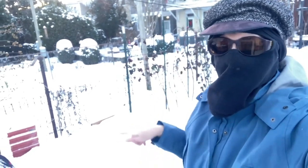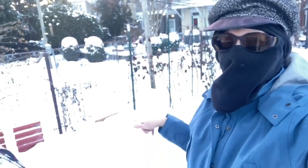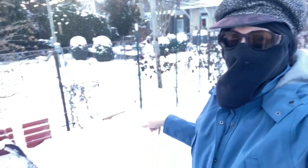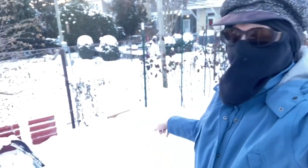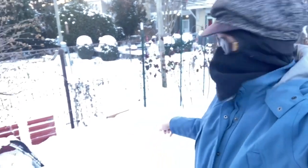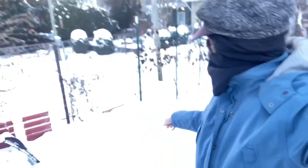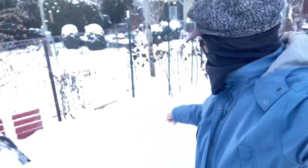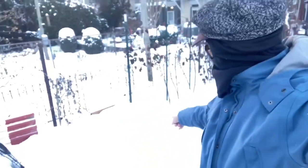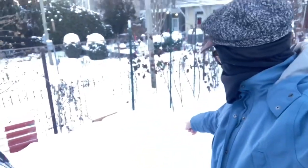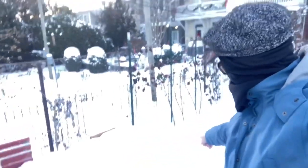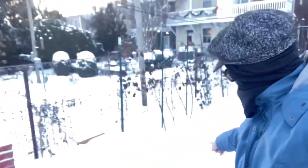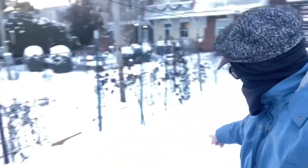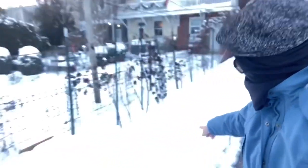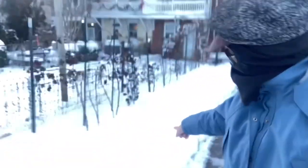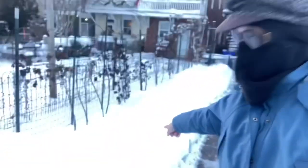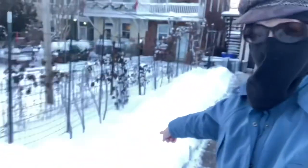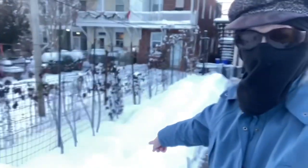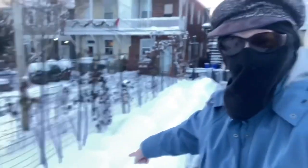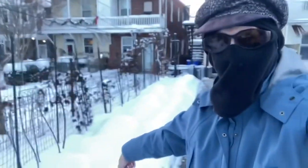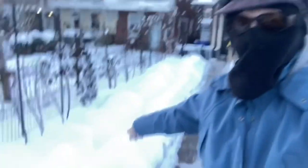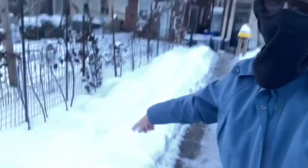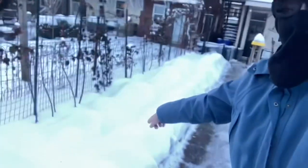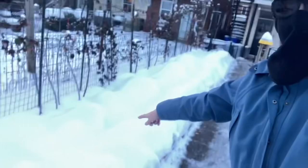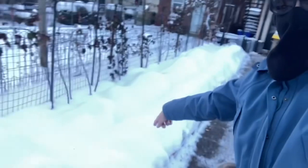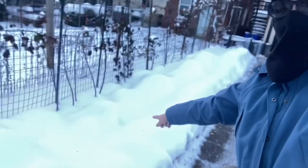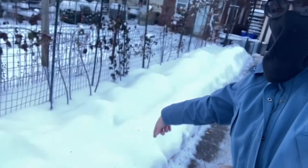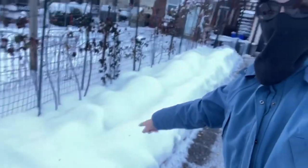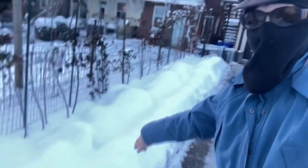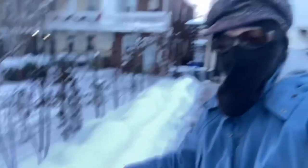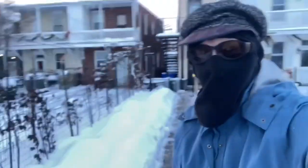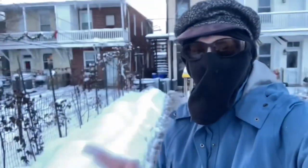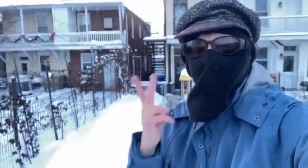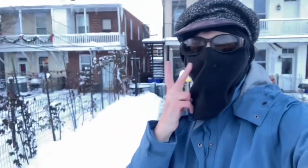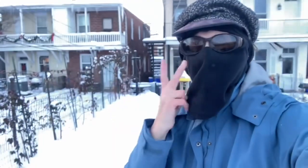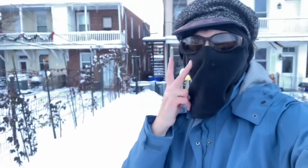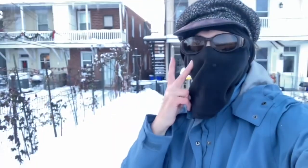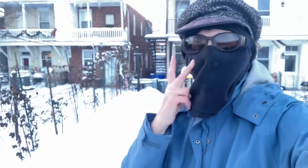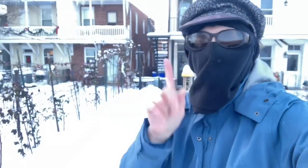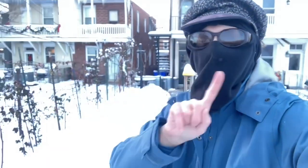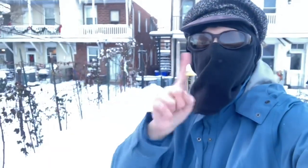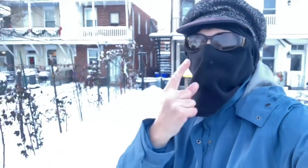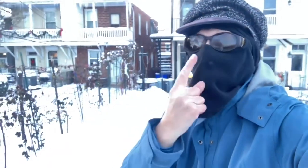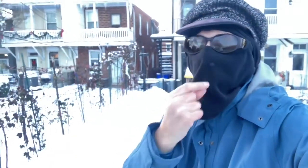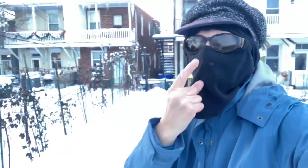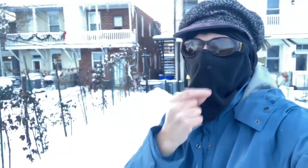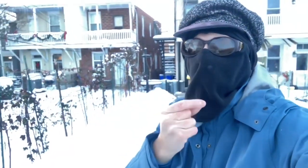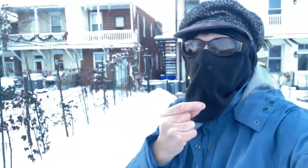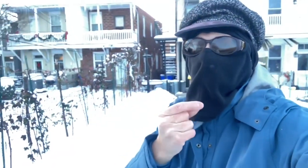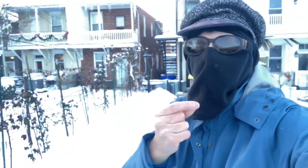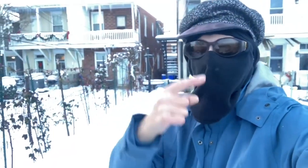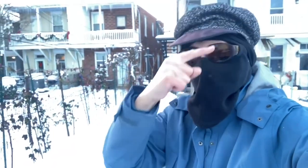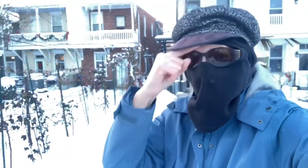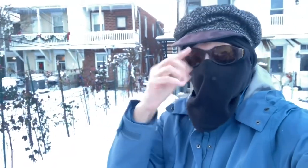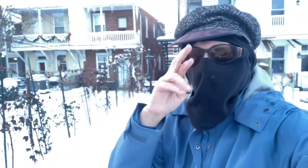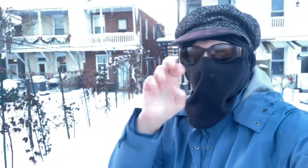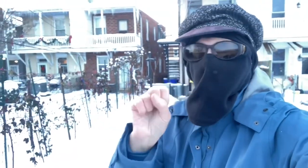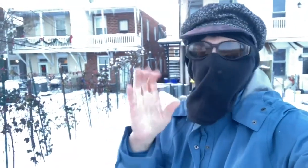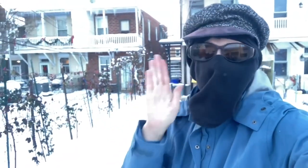next year. And those are right under there. We'll see if they survive. But I do know